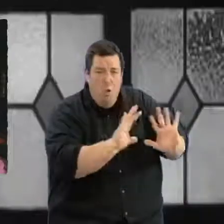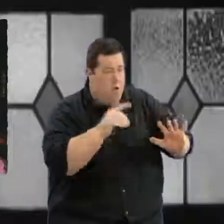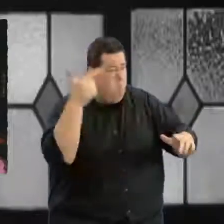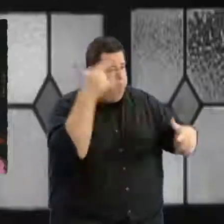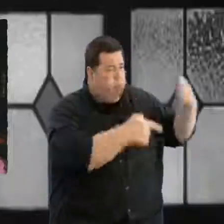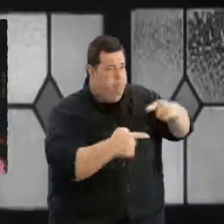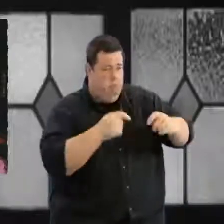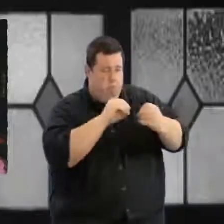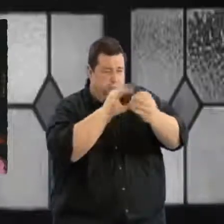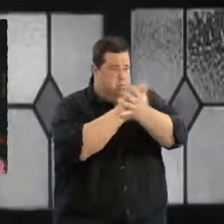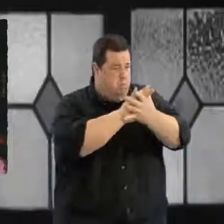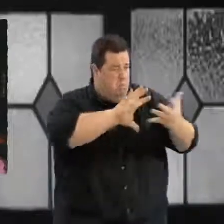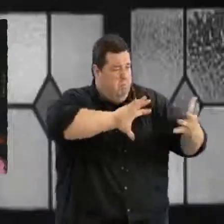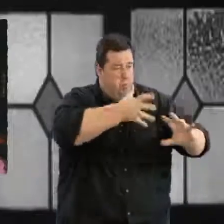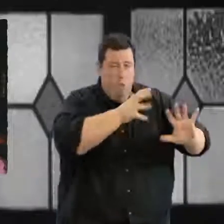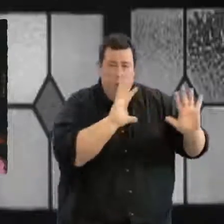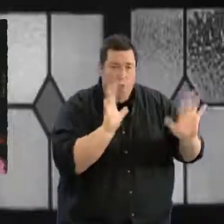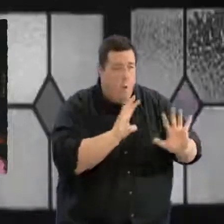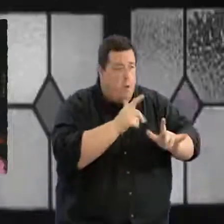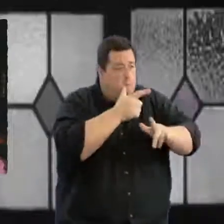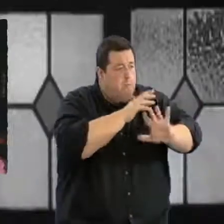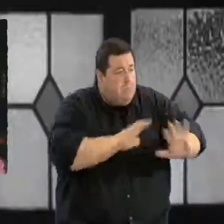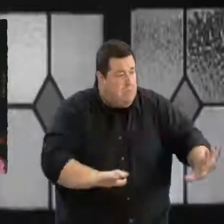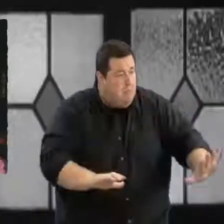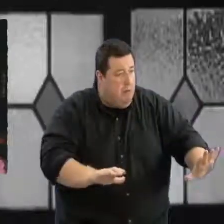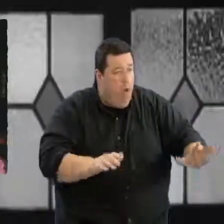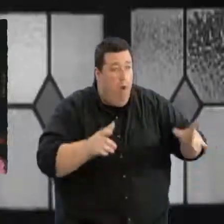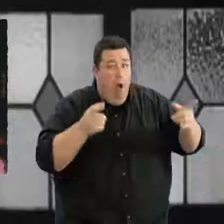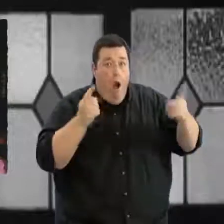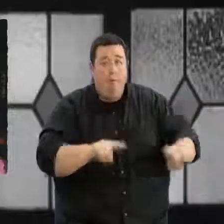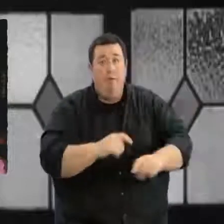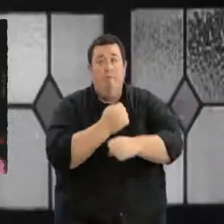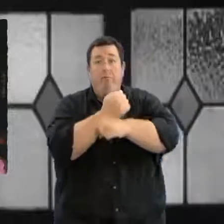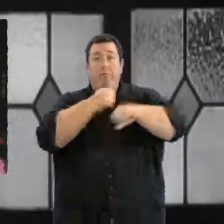gun. Martin said love when others said hate.